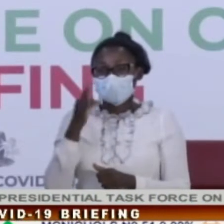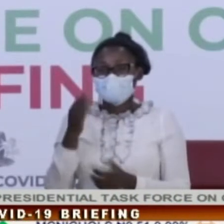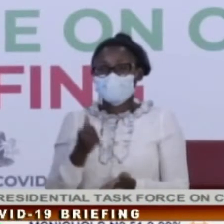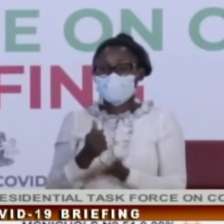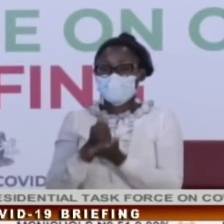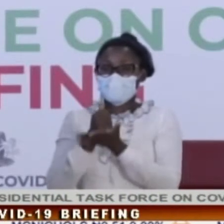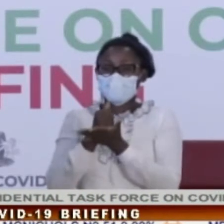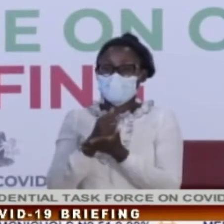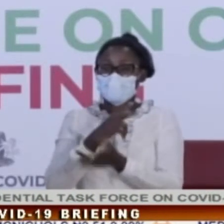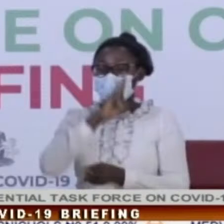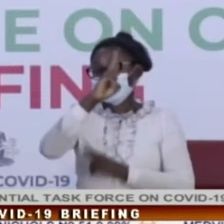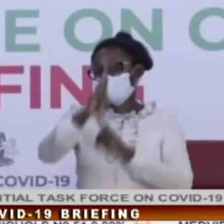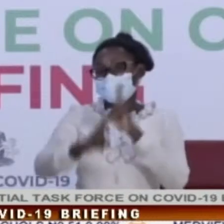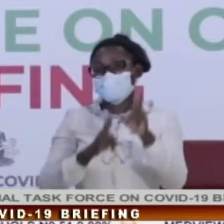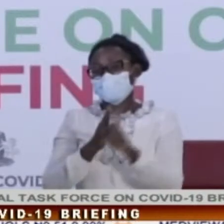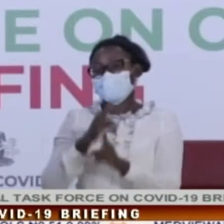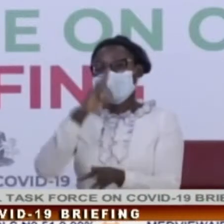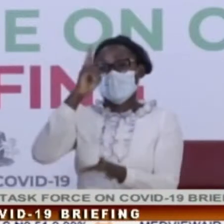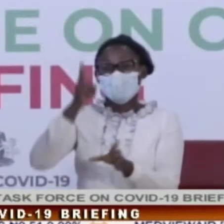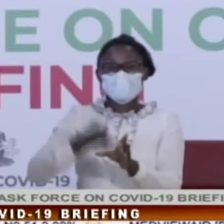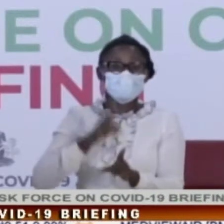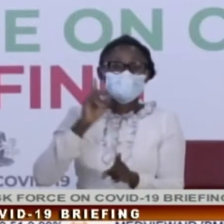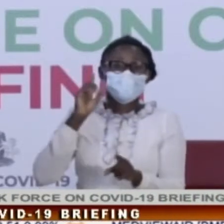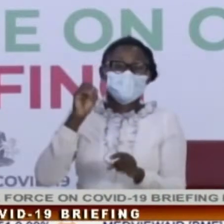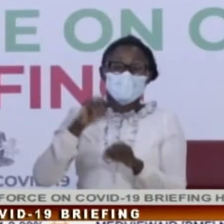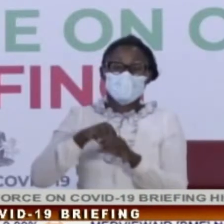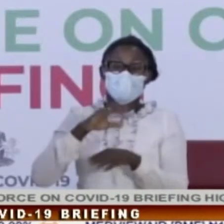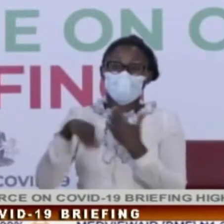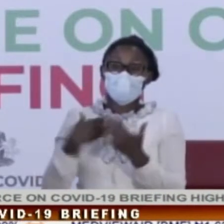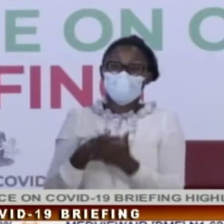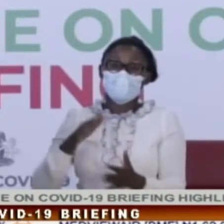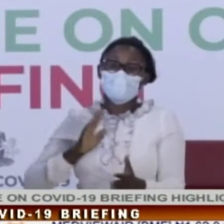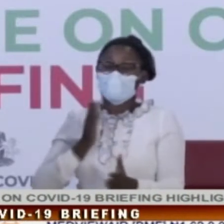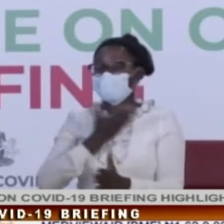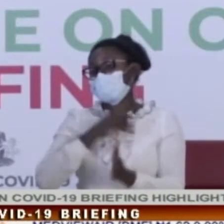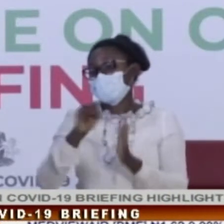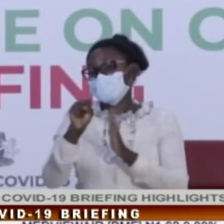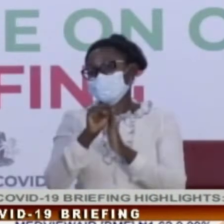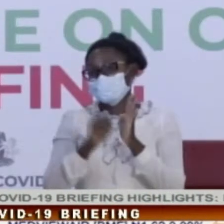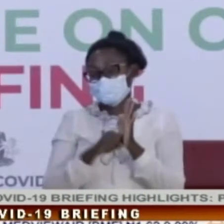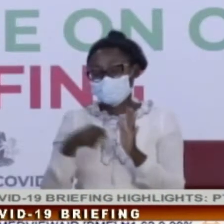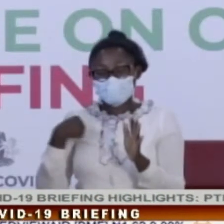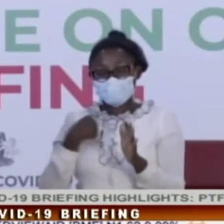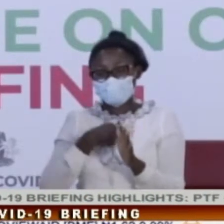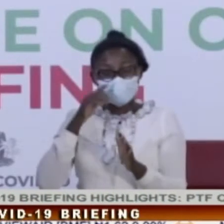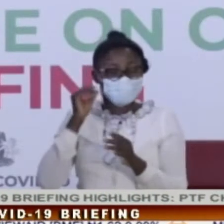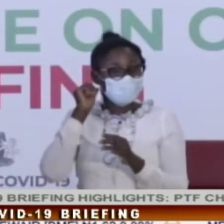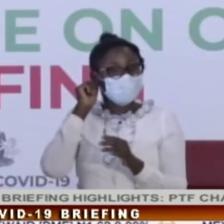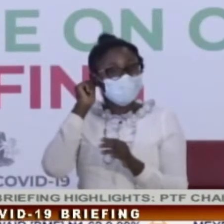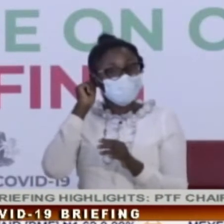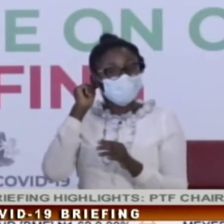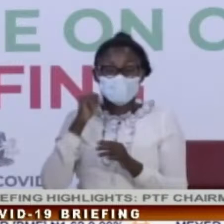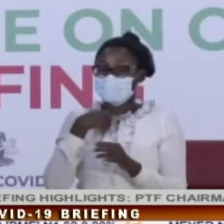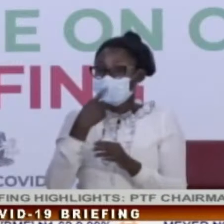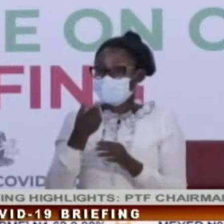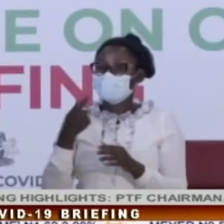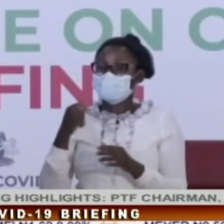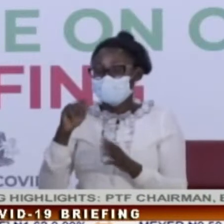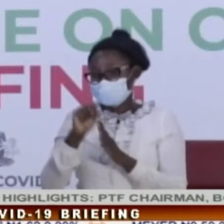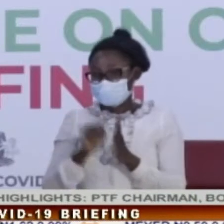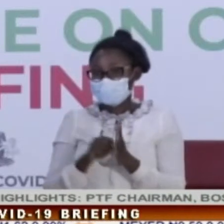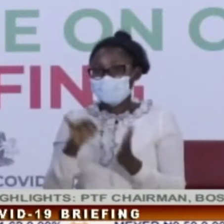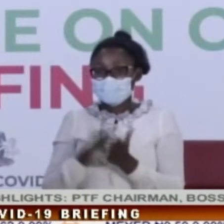access care. So people will be dying of COVID-19, people will be dying of other comorbidities